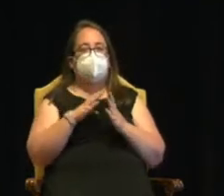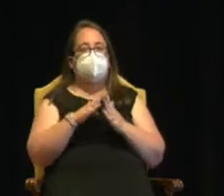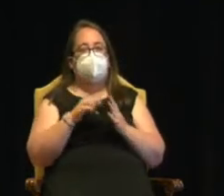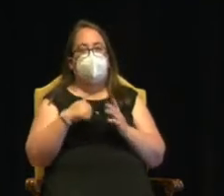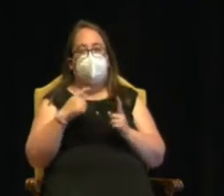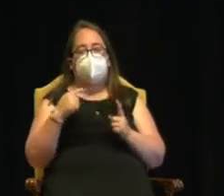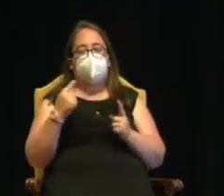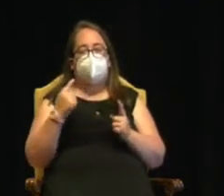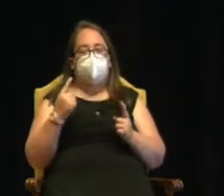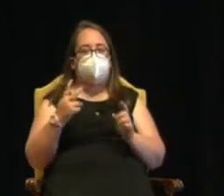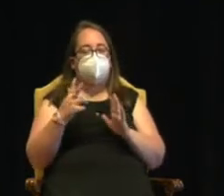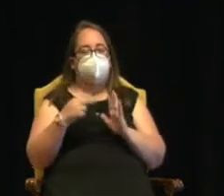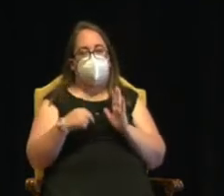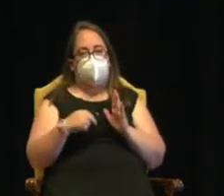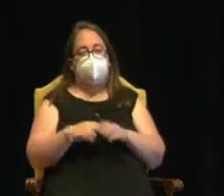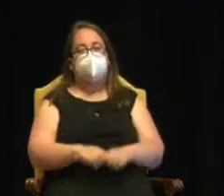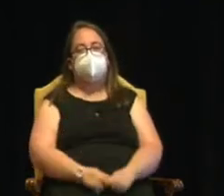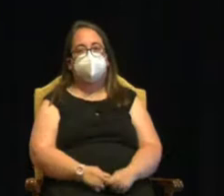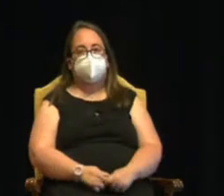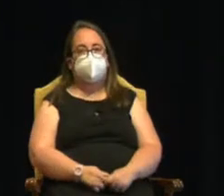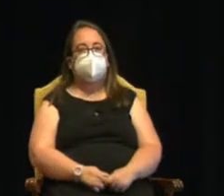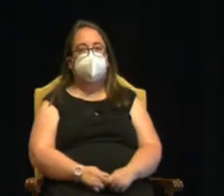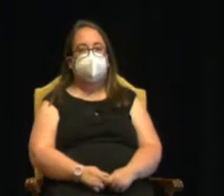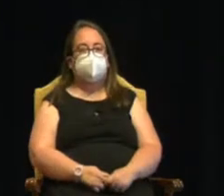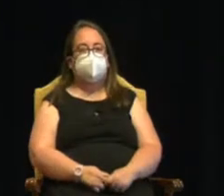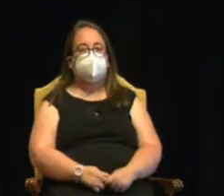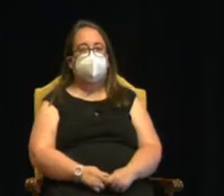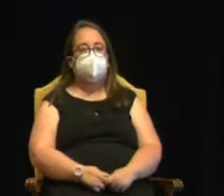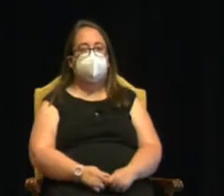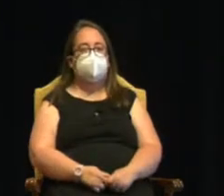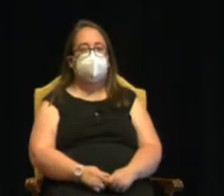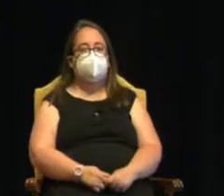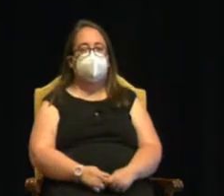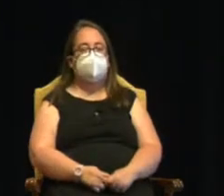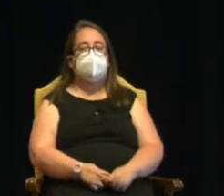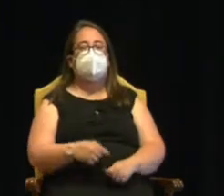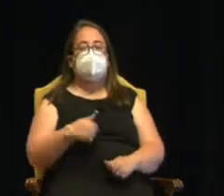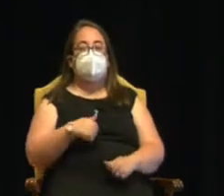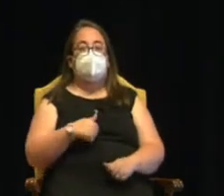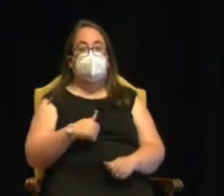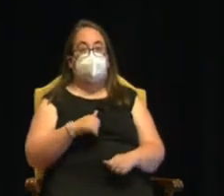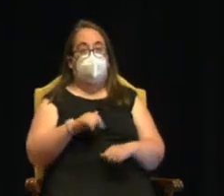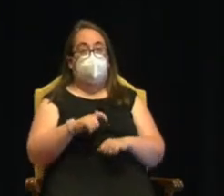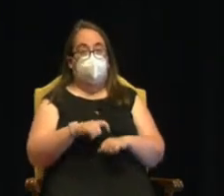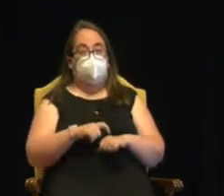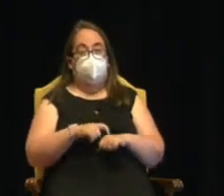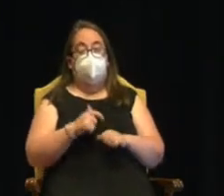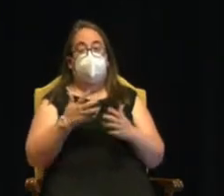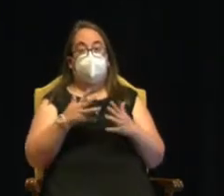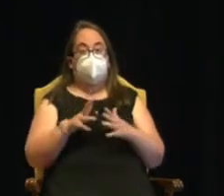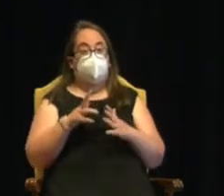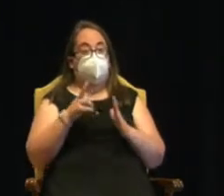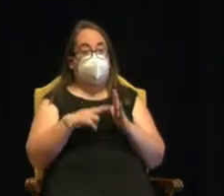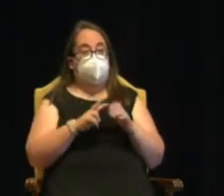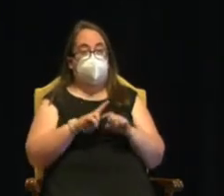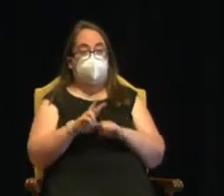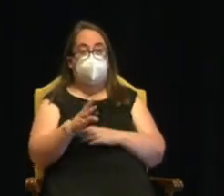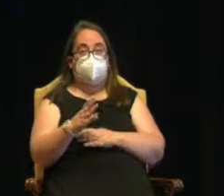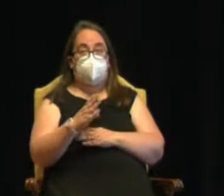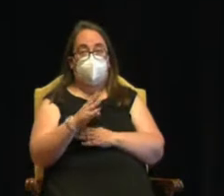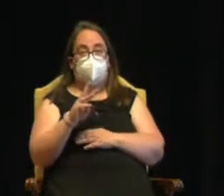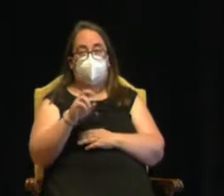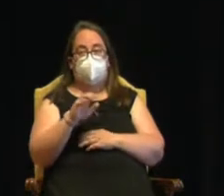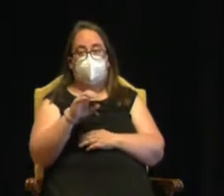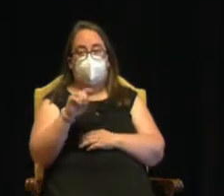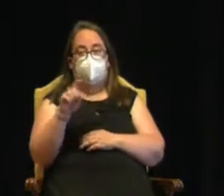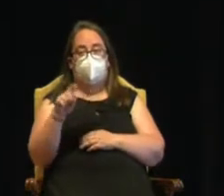I've ever read. Like I read it, I'm like living in Waco, Texas. I finished it at 2 a.m. and I have to like turn